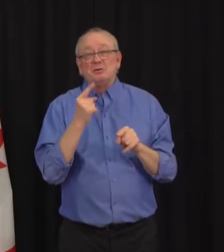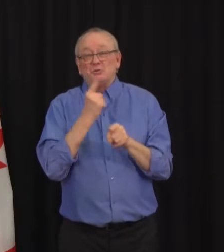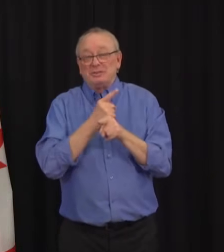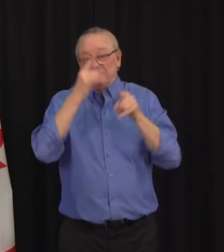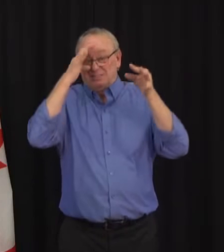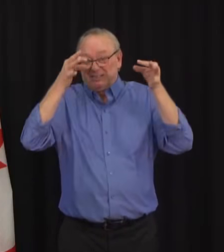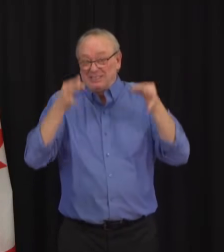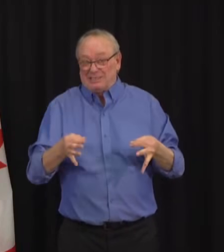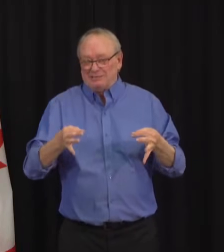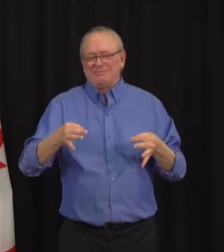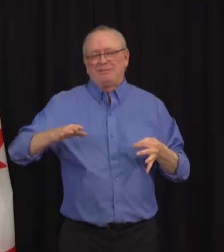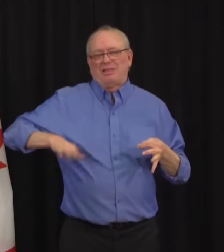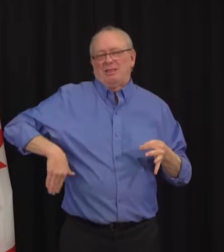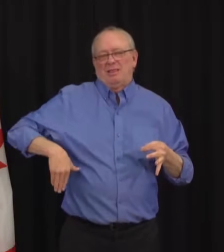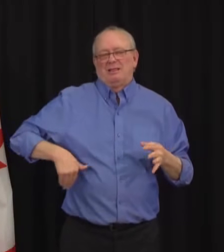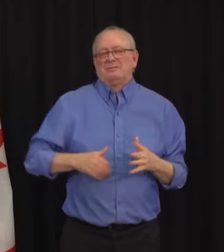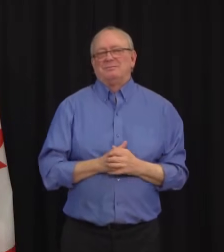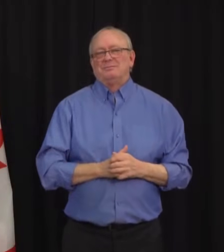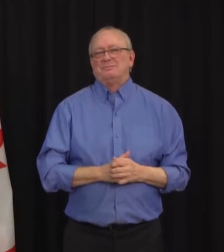through the next caller, please?